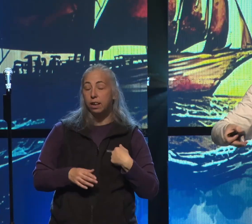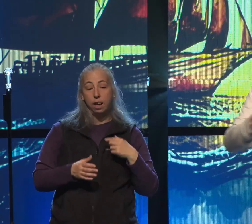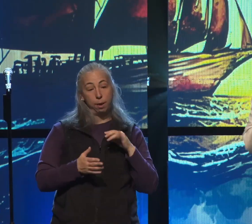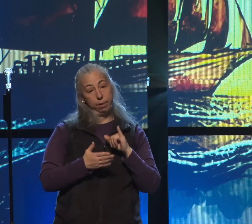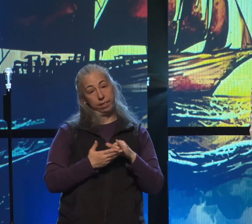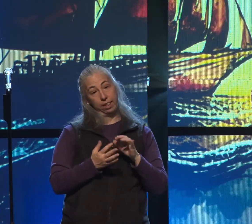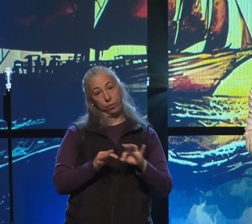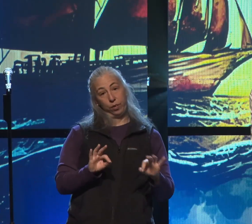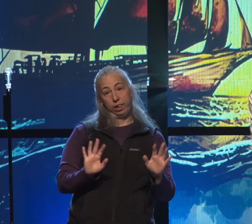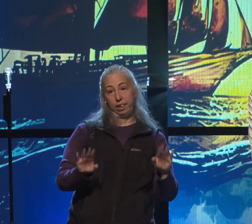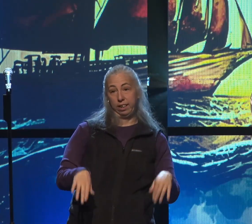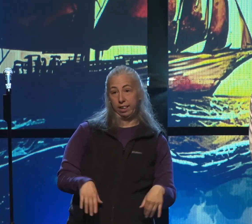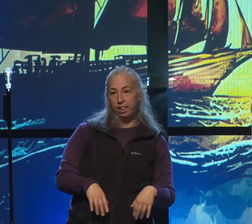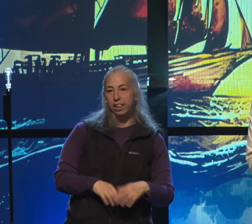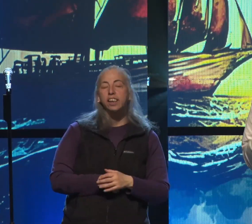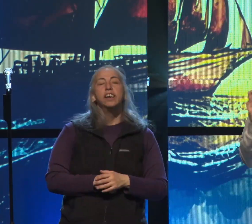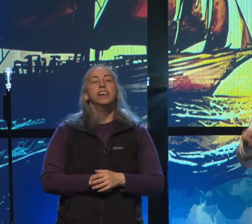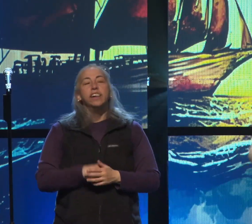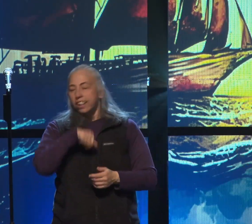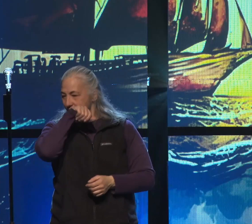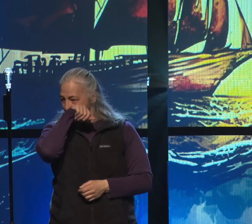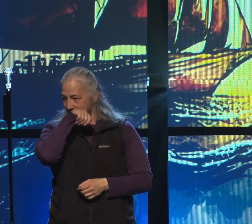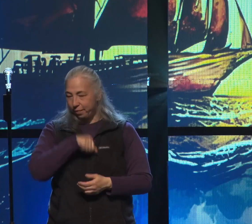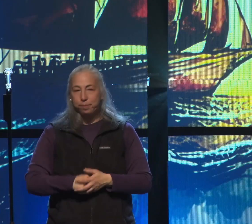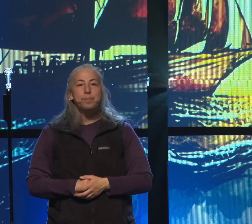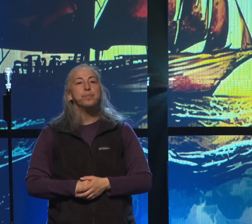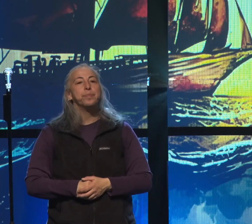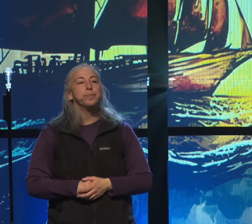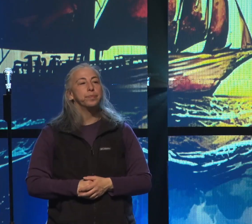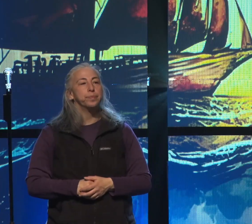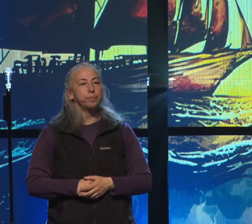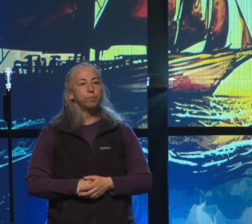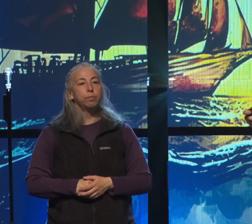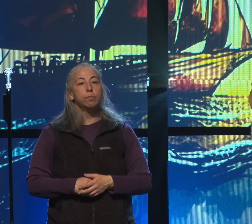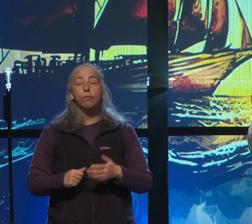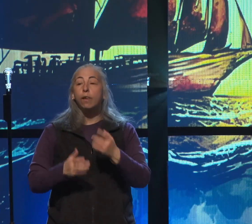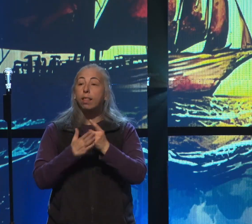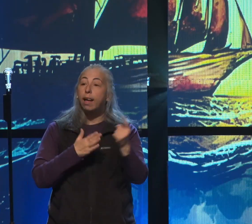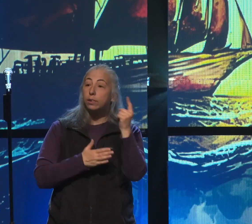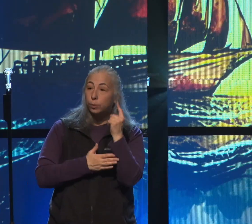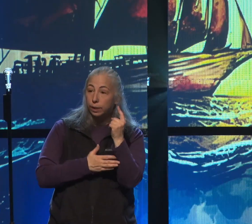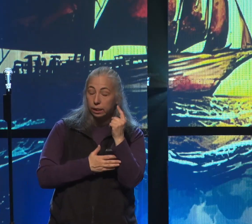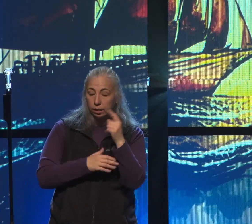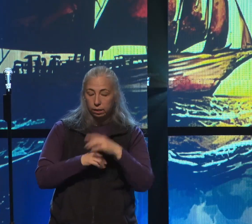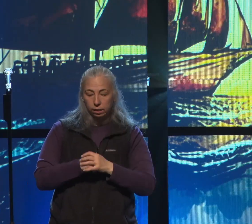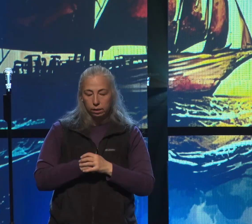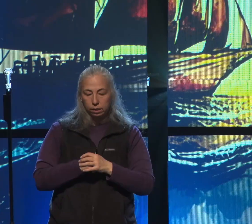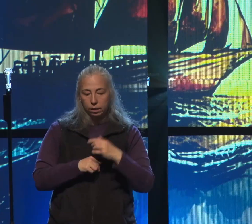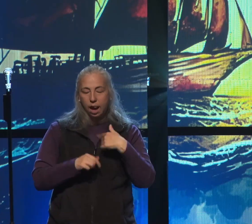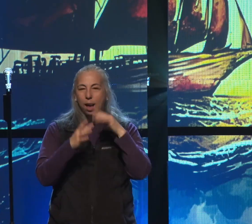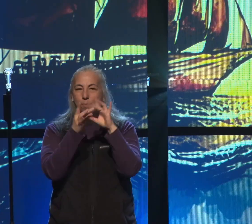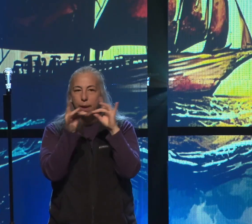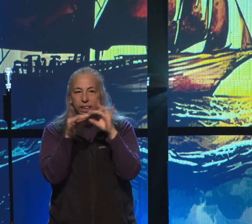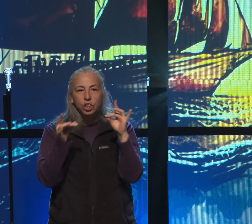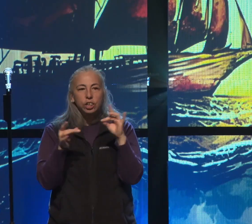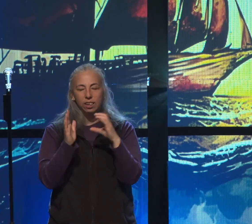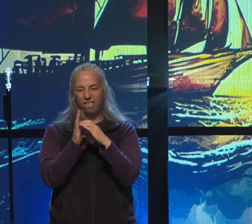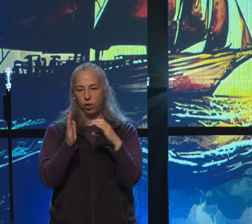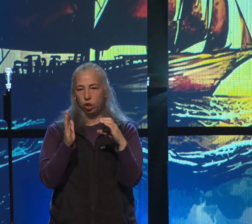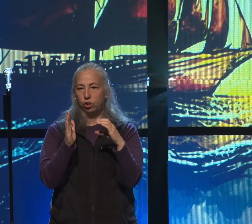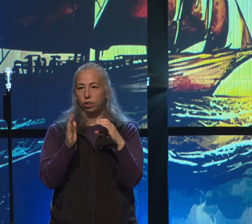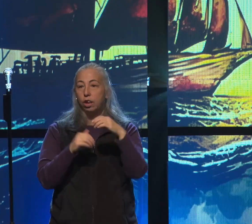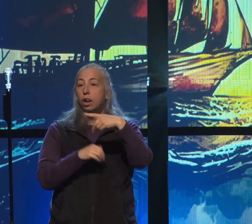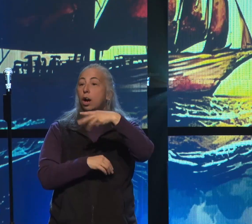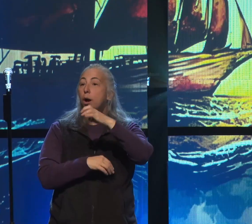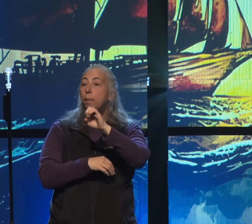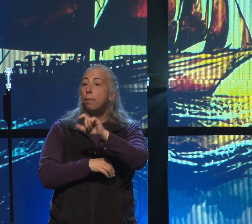was free. There's not even a fill-in about that. Okay, so here we go. Now, last week I quickly mentioned this verse that Paul wrote